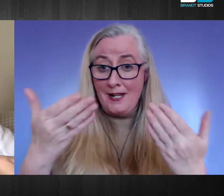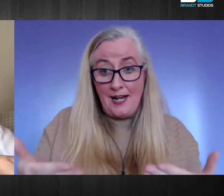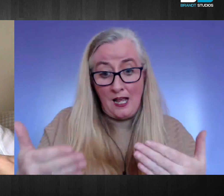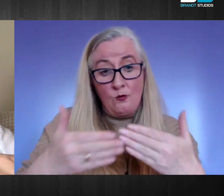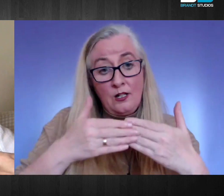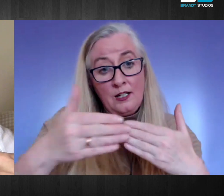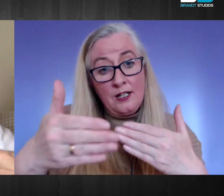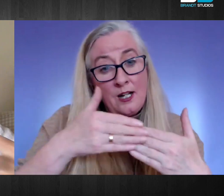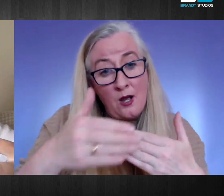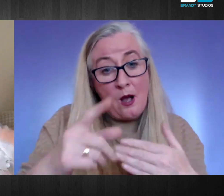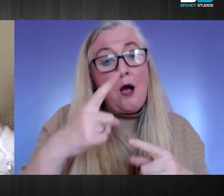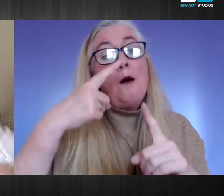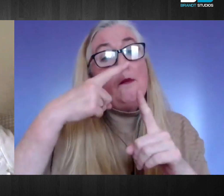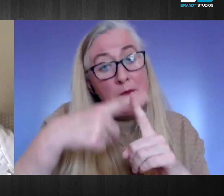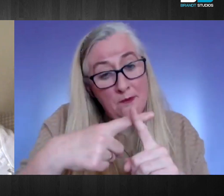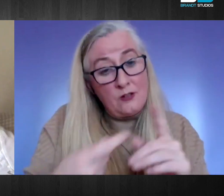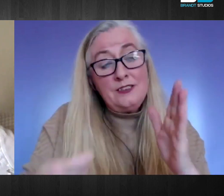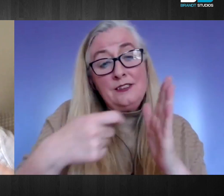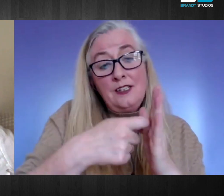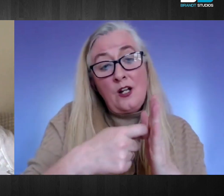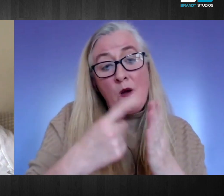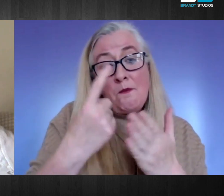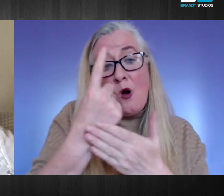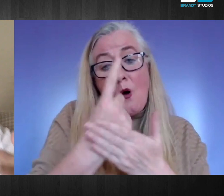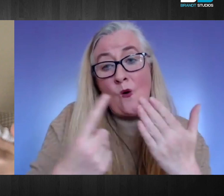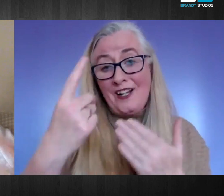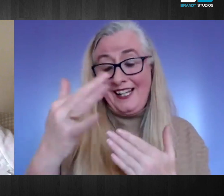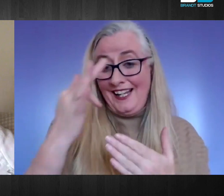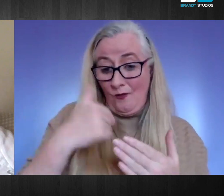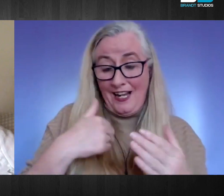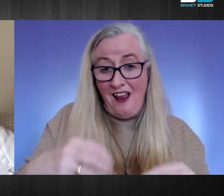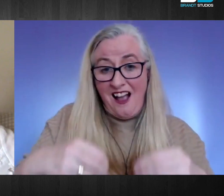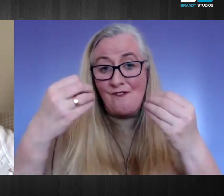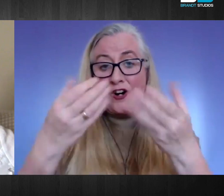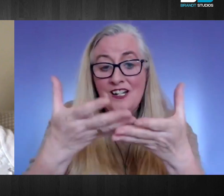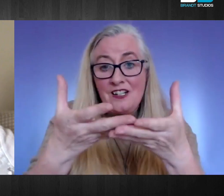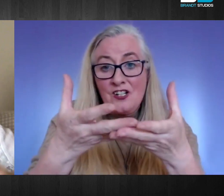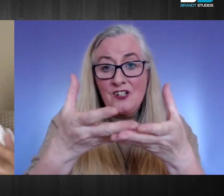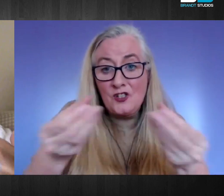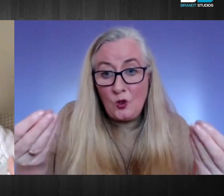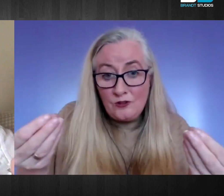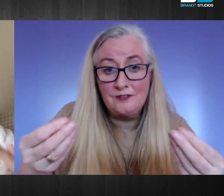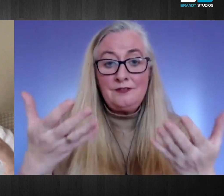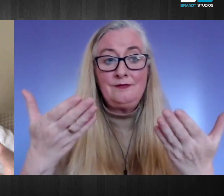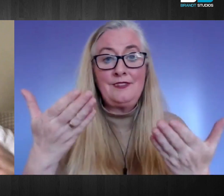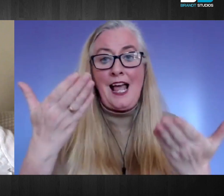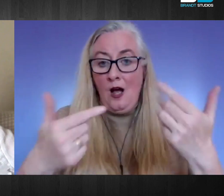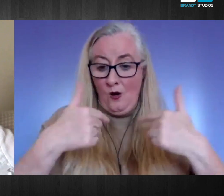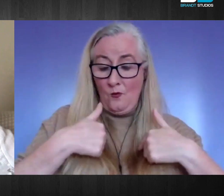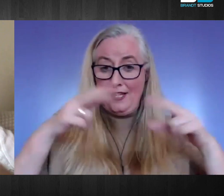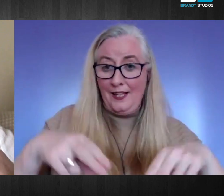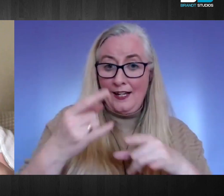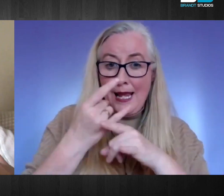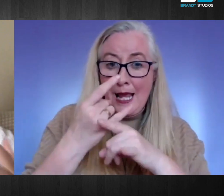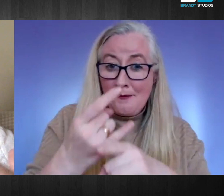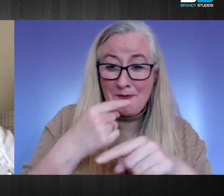that unless we can offer solutions to it and help with it, perhaps it wasn't the time to